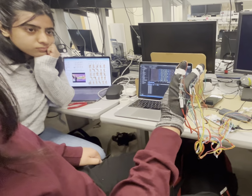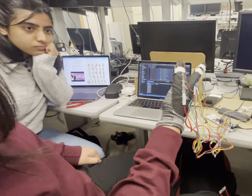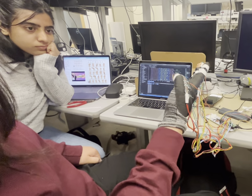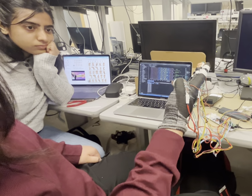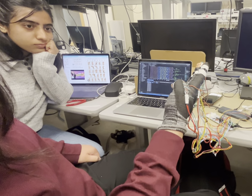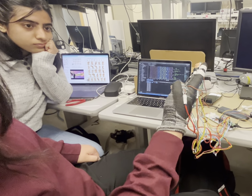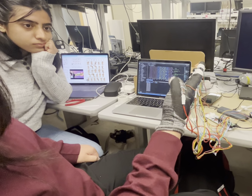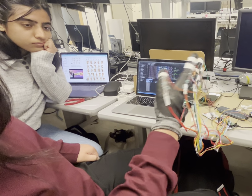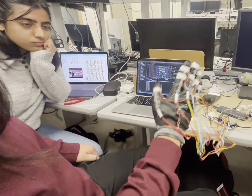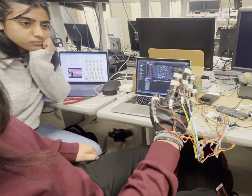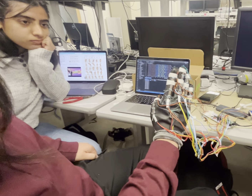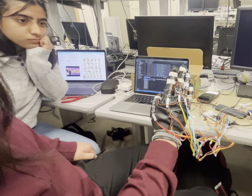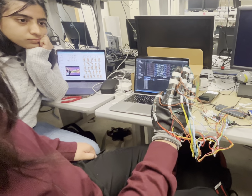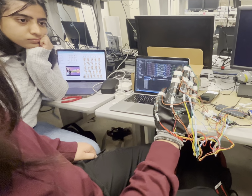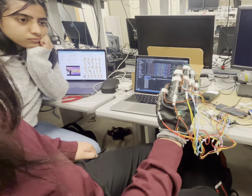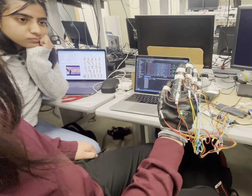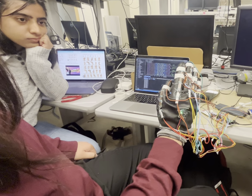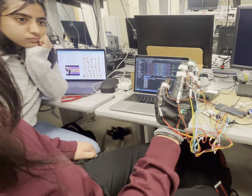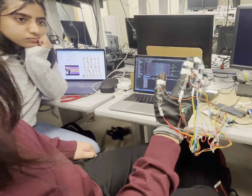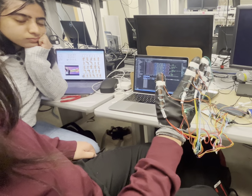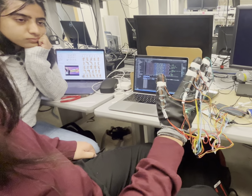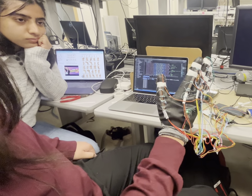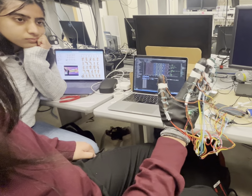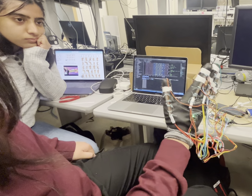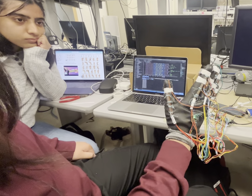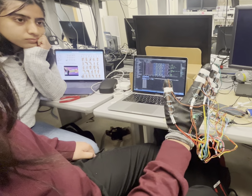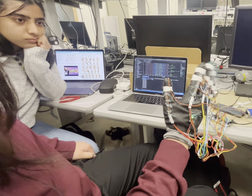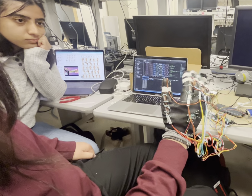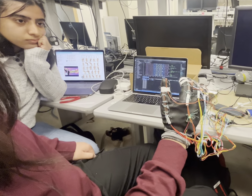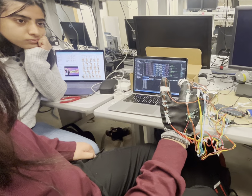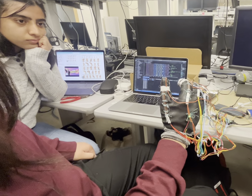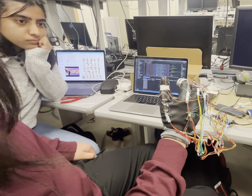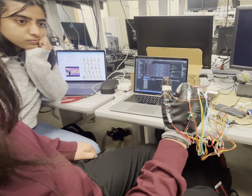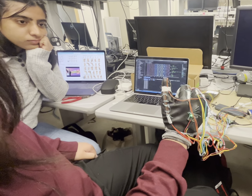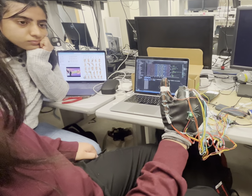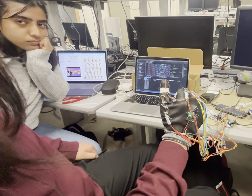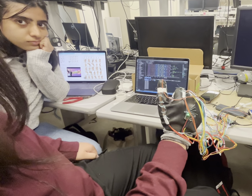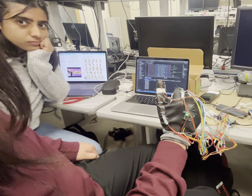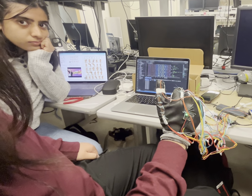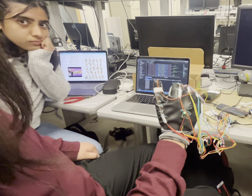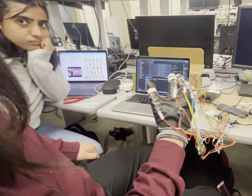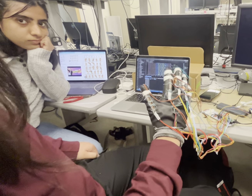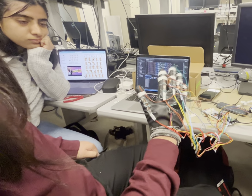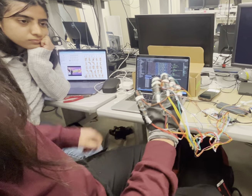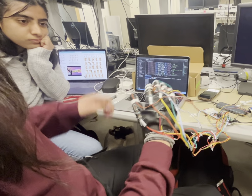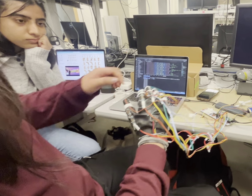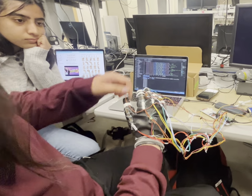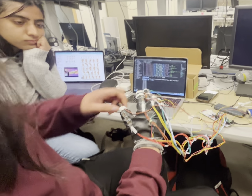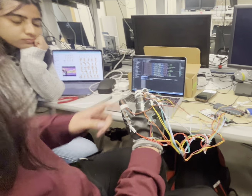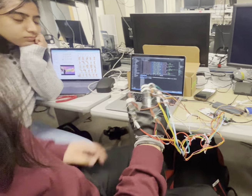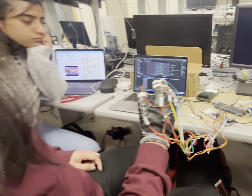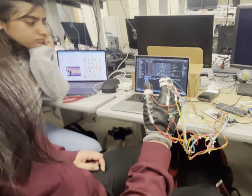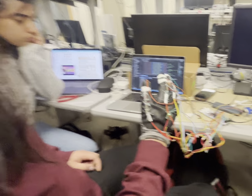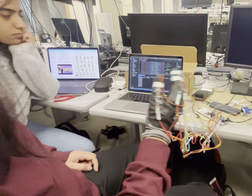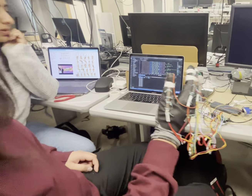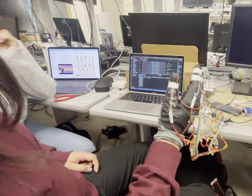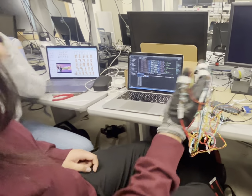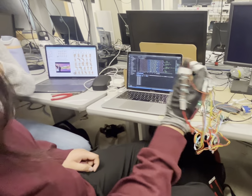or bent, and every other finger has 3 where it's straight, half, and fully bent. Okay. And so for